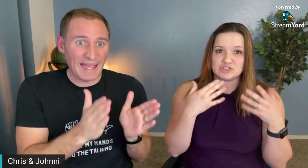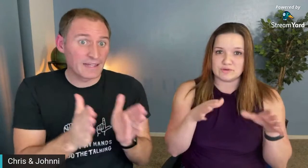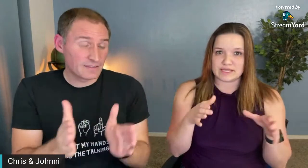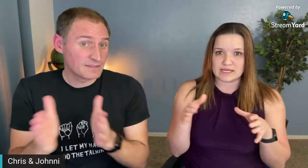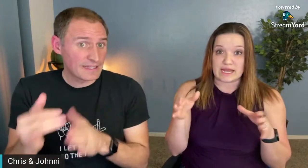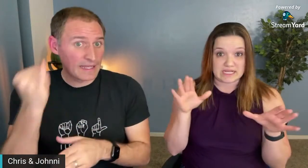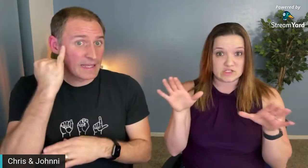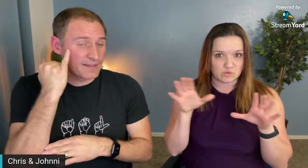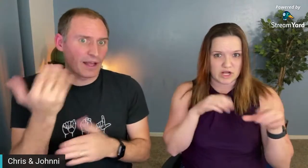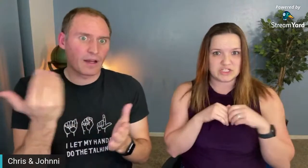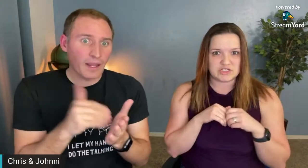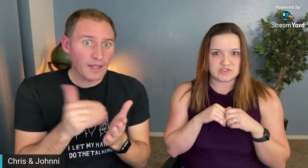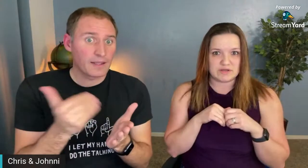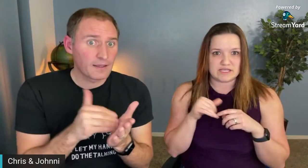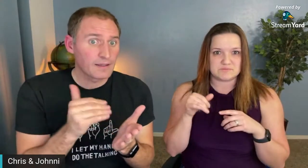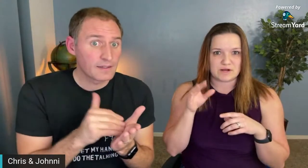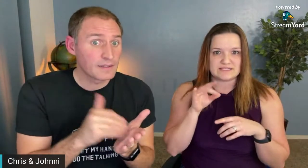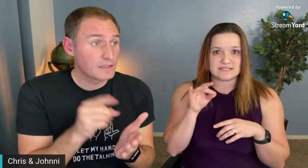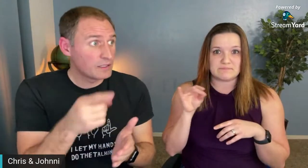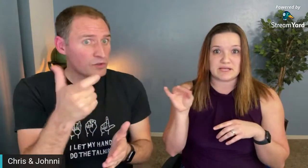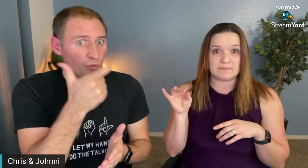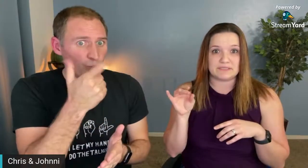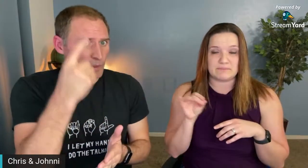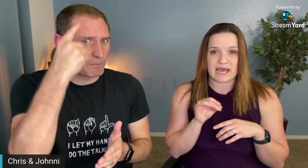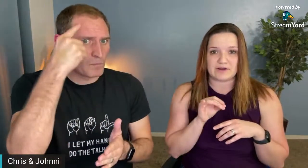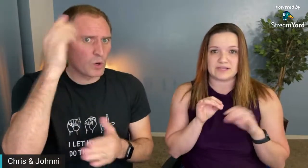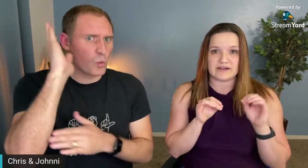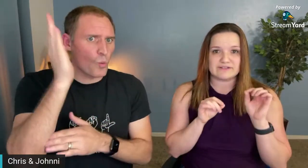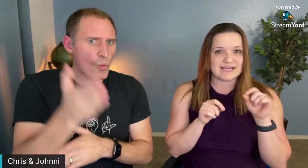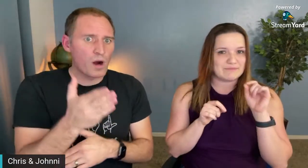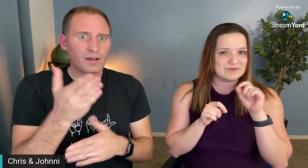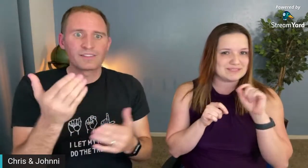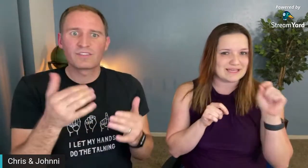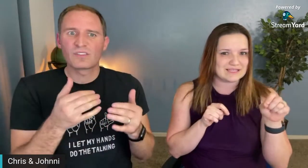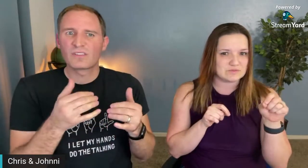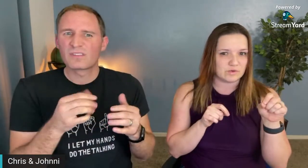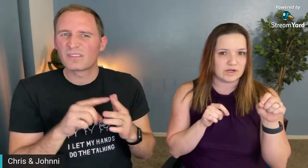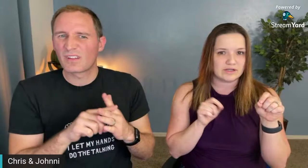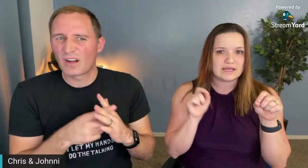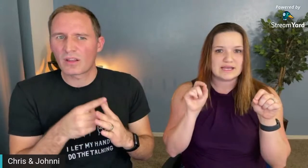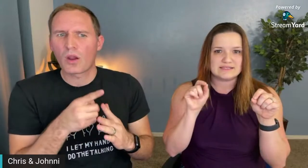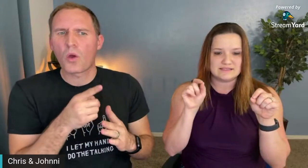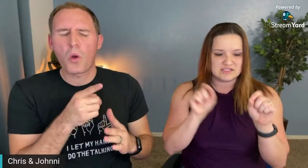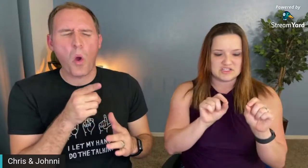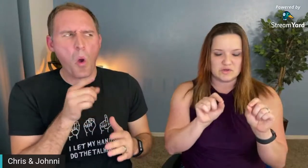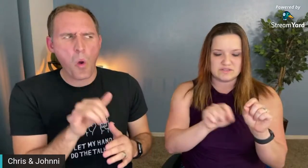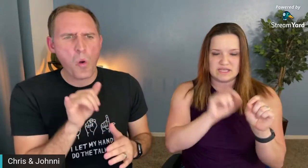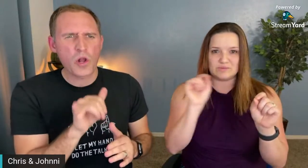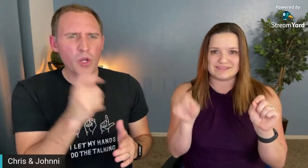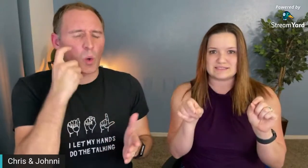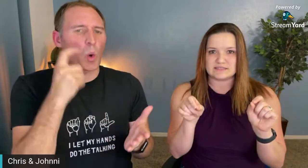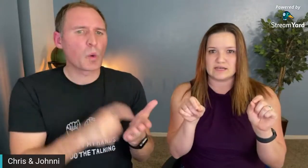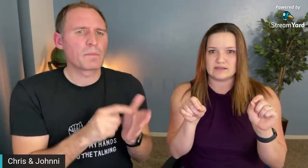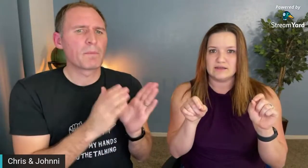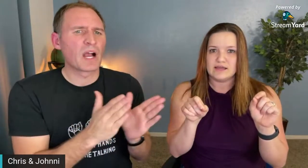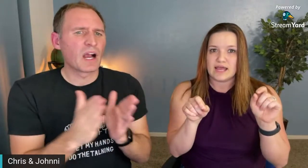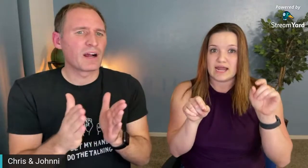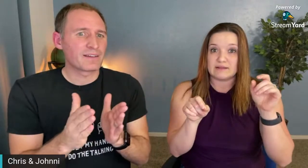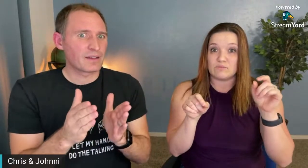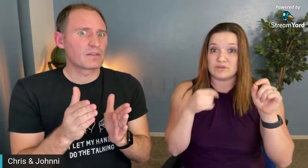doing it and he's watching you do it, his brain's going to pick up on the pattern that every time you say this word, it's associated with this sign. And without